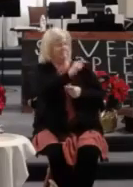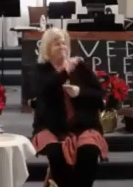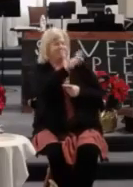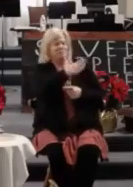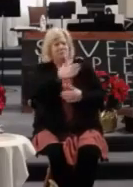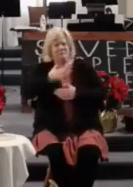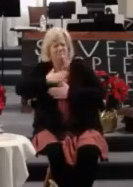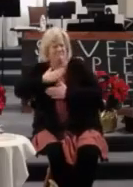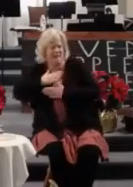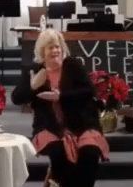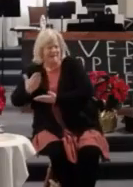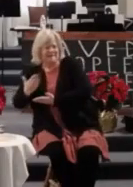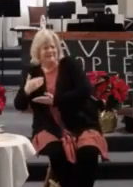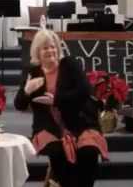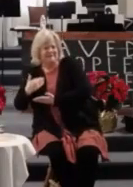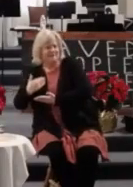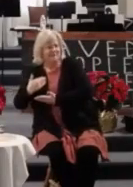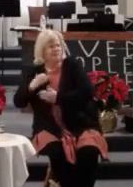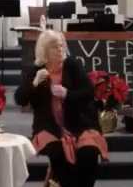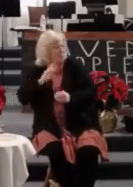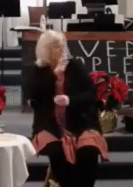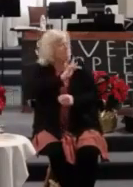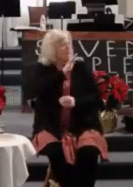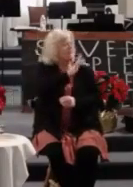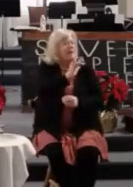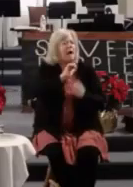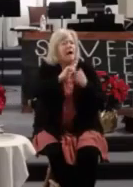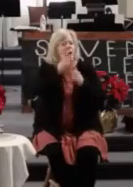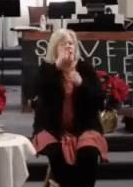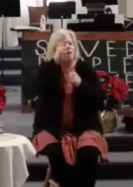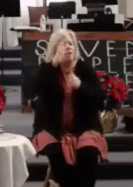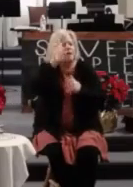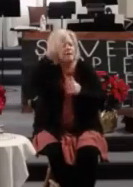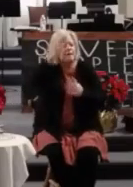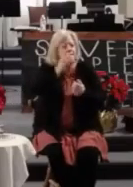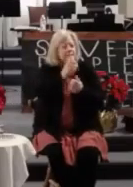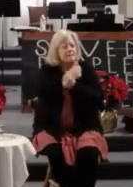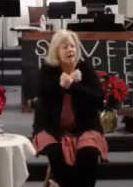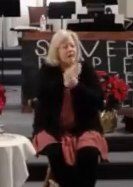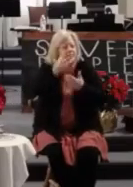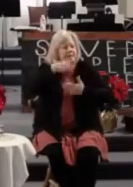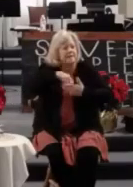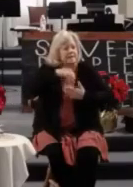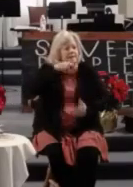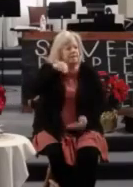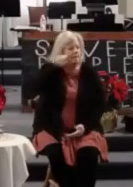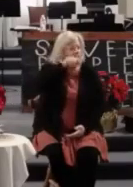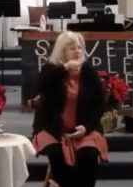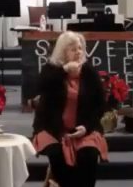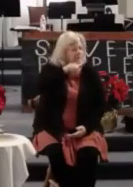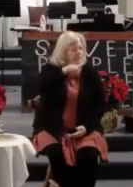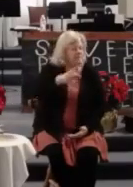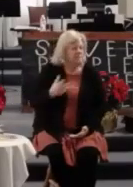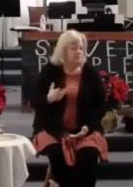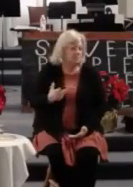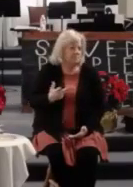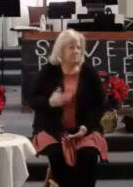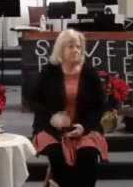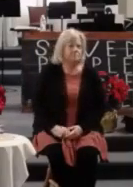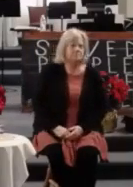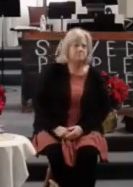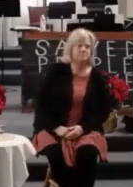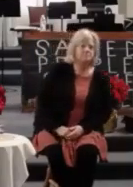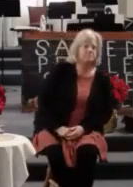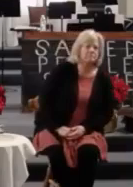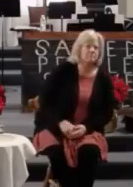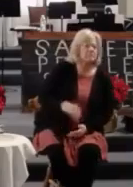them, how can the love of God be in that person? Dear children, let